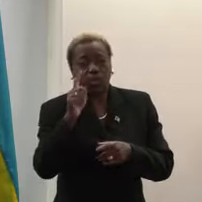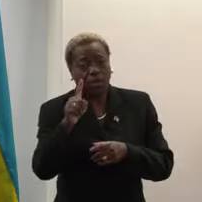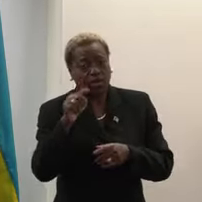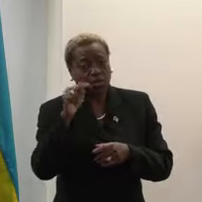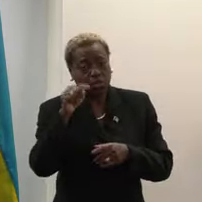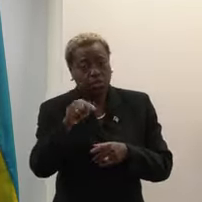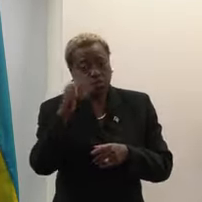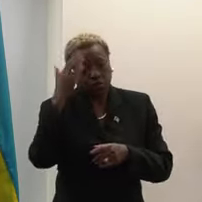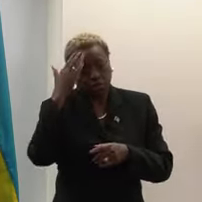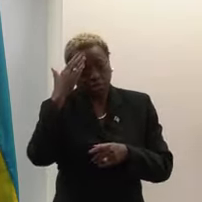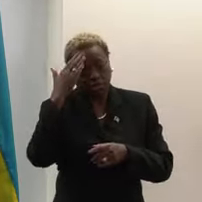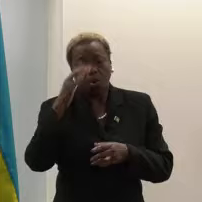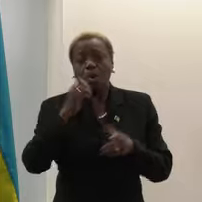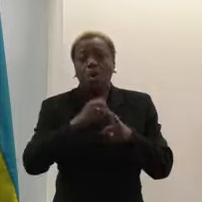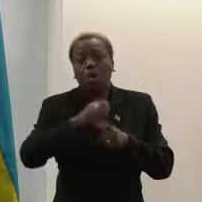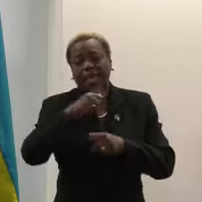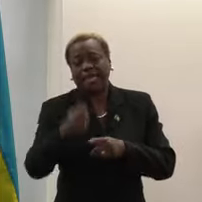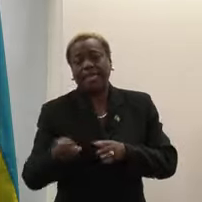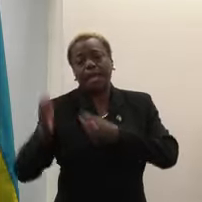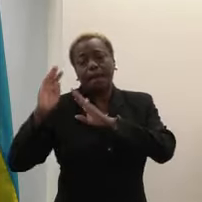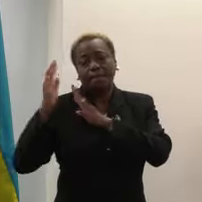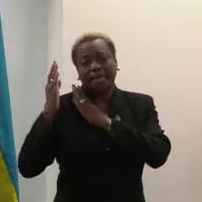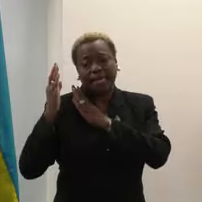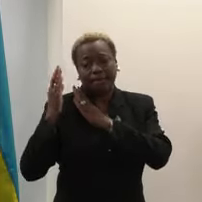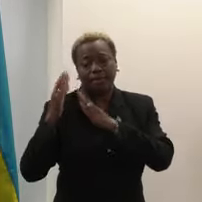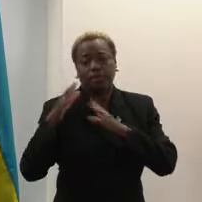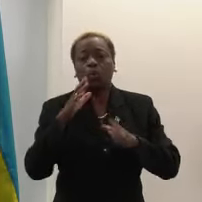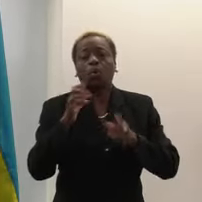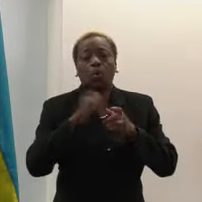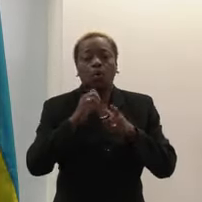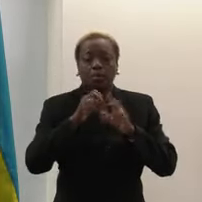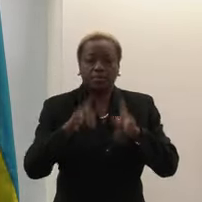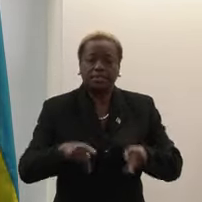know or any Bahamian or resident.